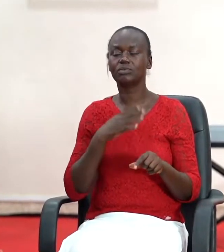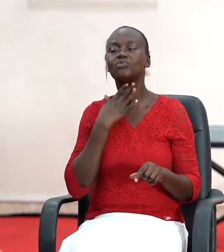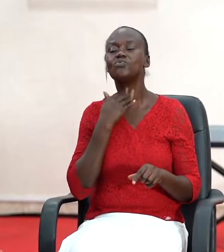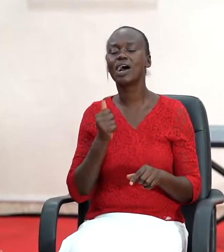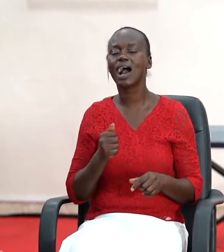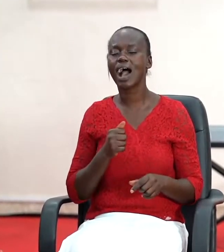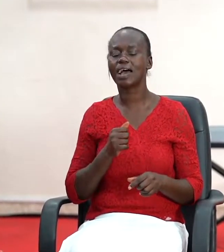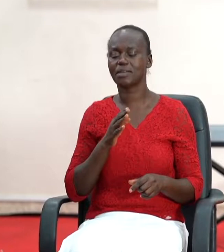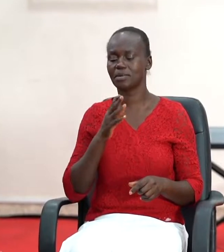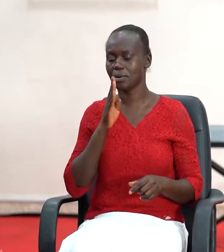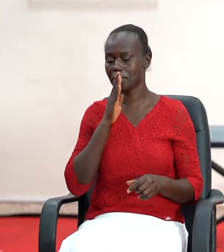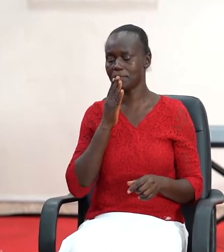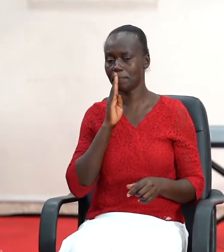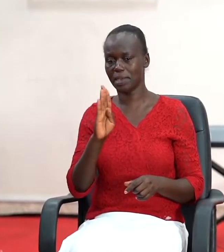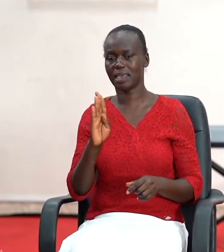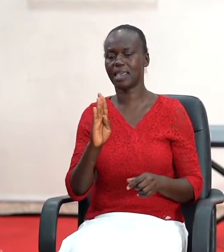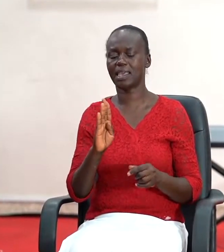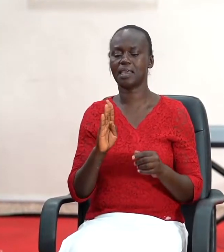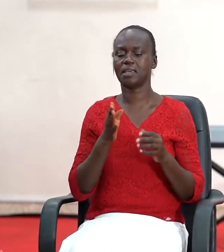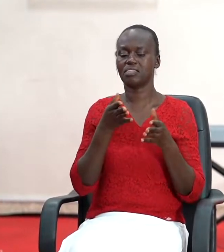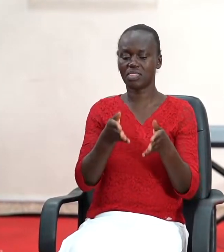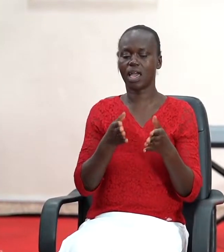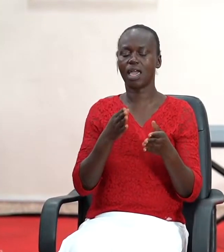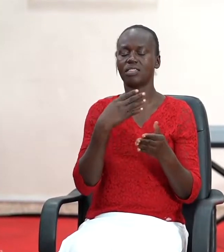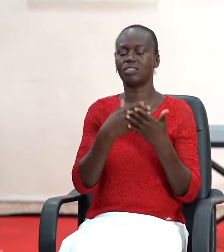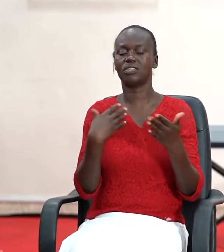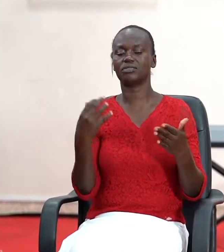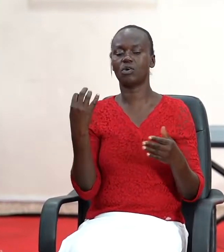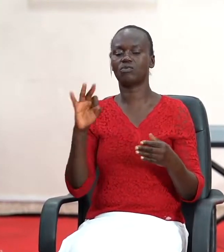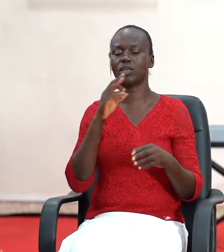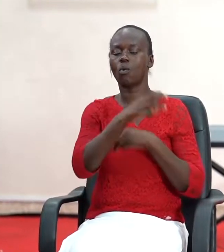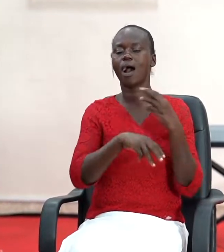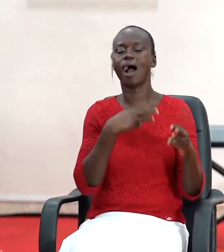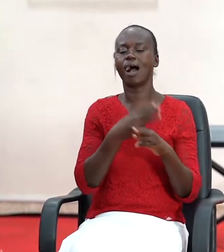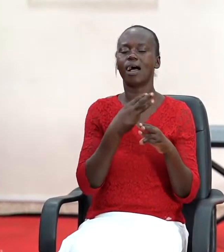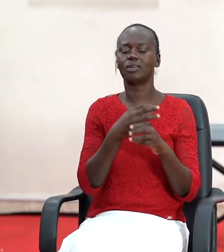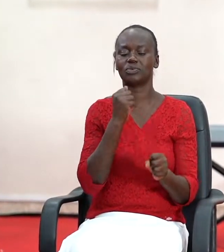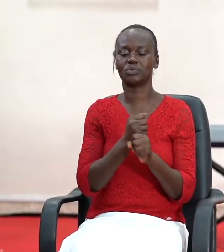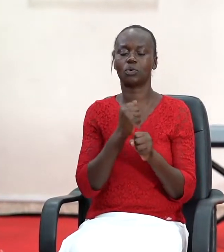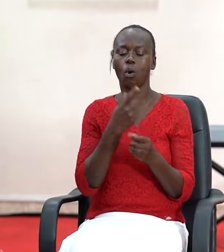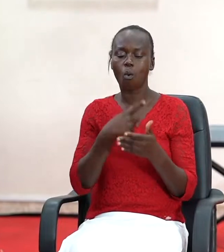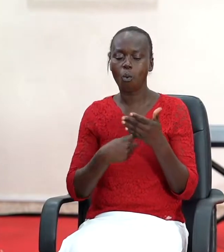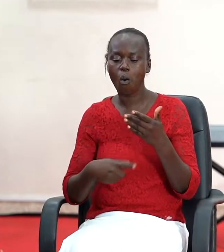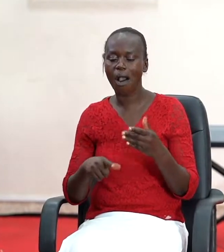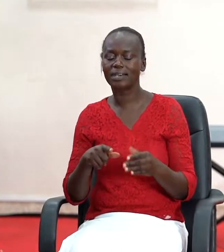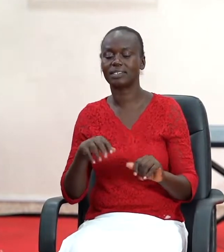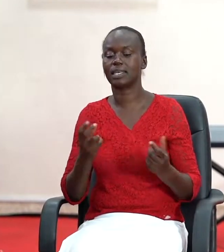kufit. Tunataka kufit kwa mambo ya world. Tunataka kufit kwa trends zenye ziko.